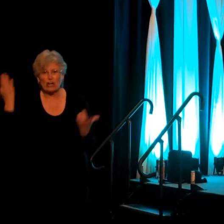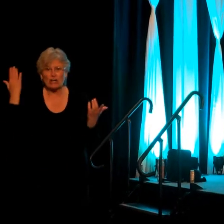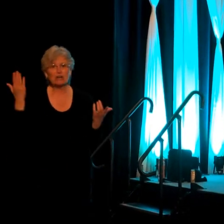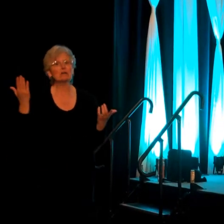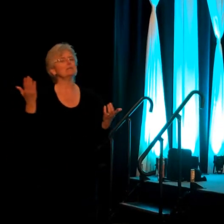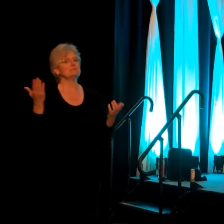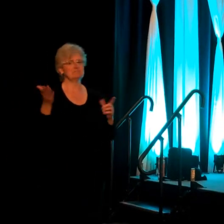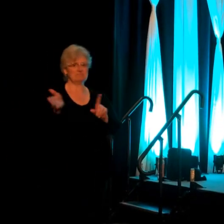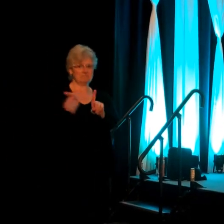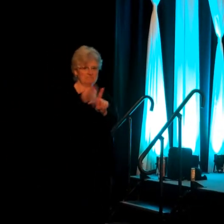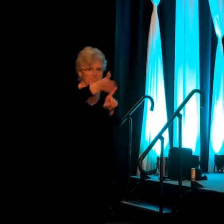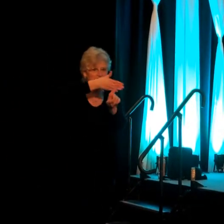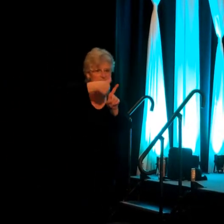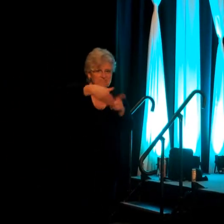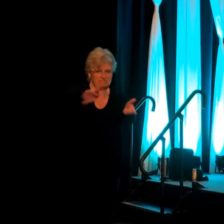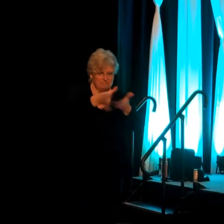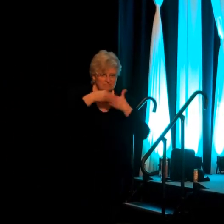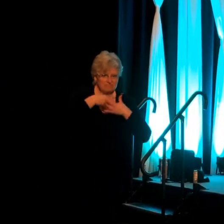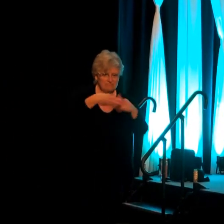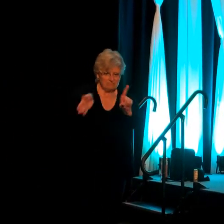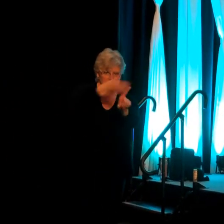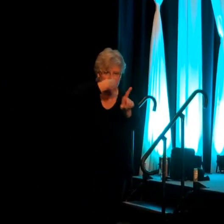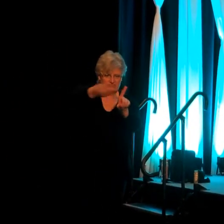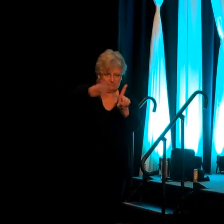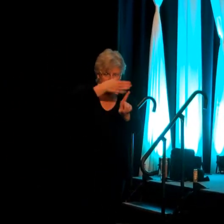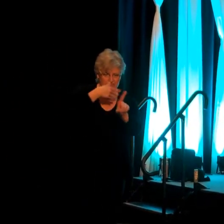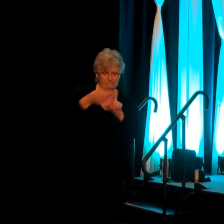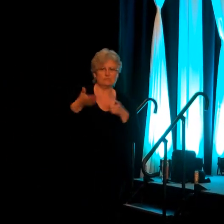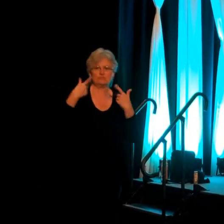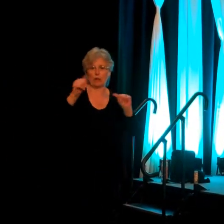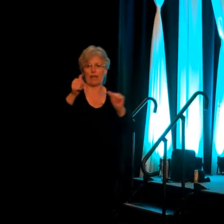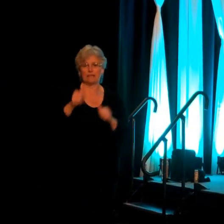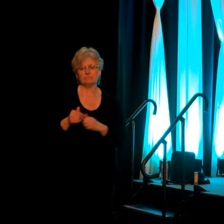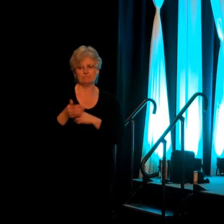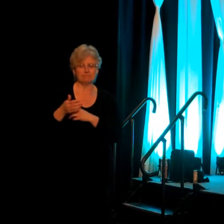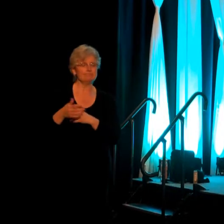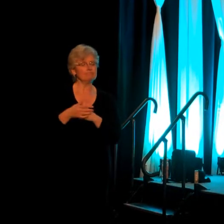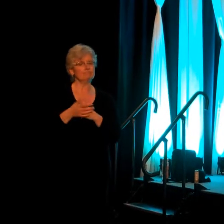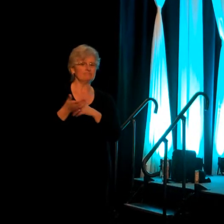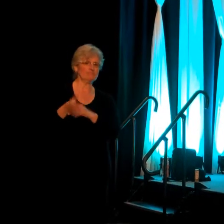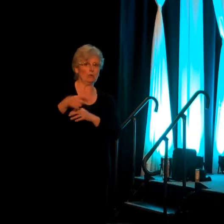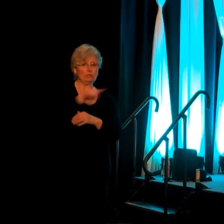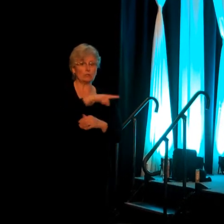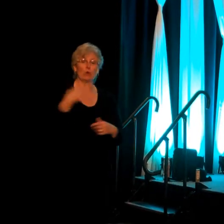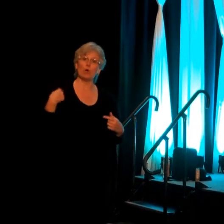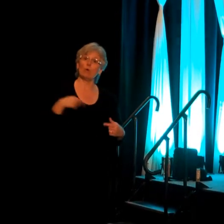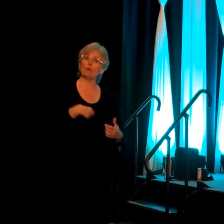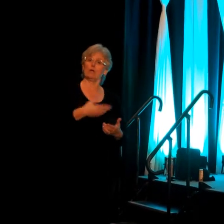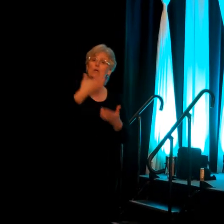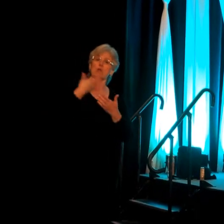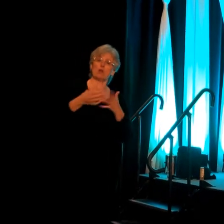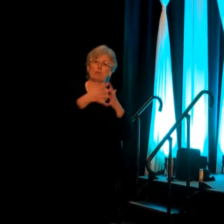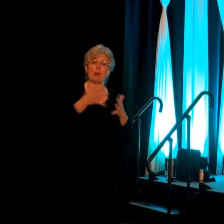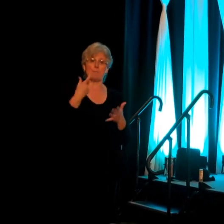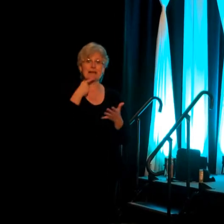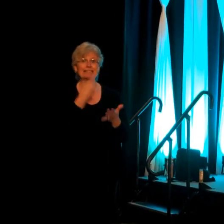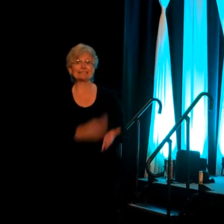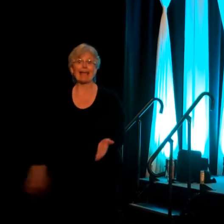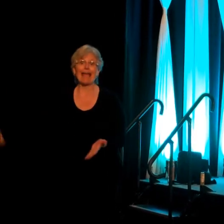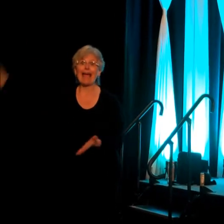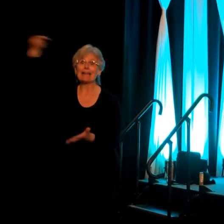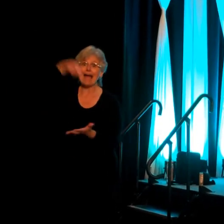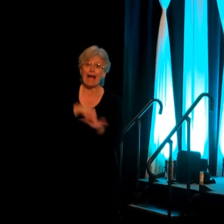That's the manipulation, that's the lie. We, as decent Americans, have to stand stand